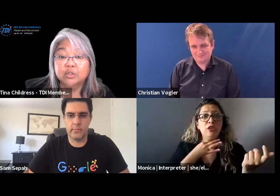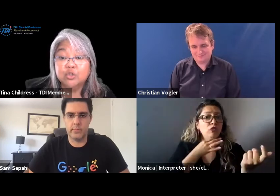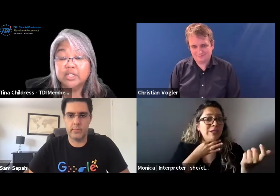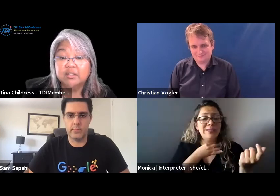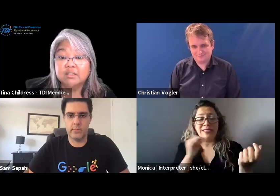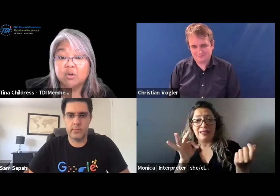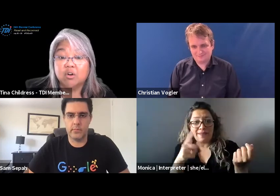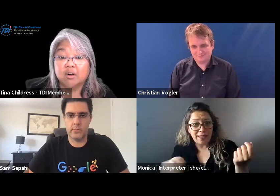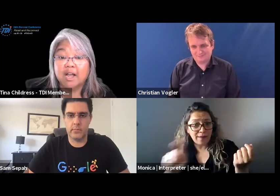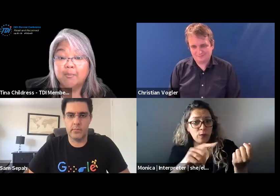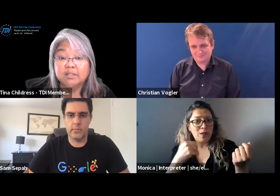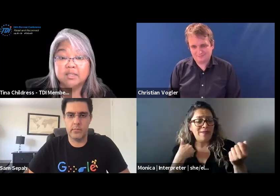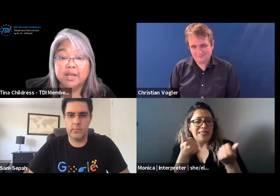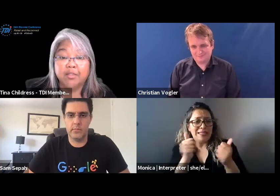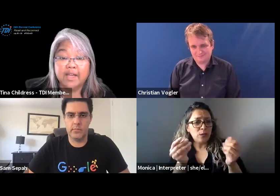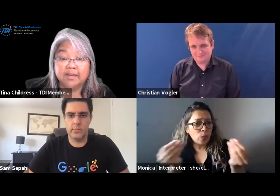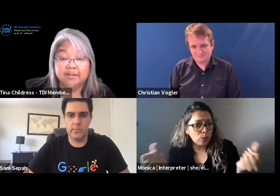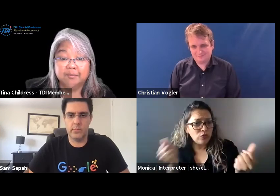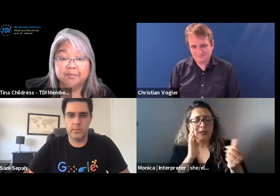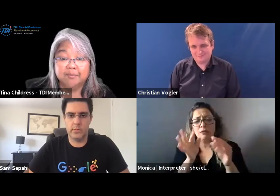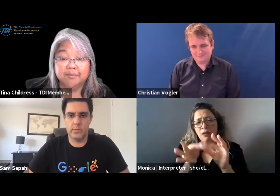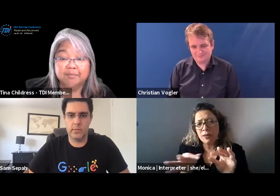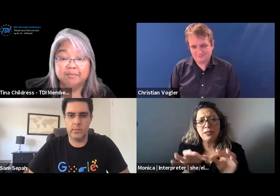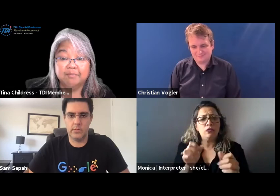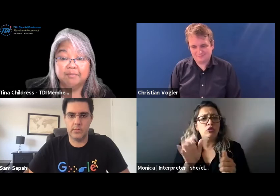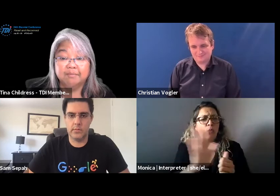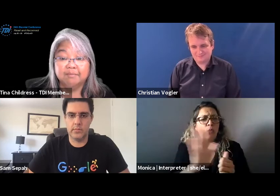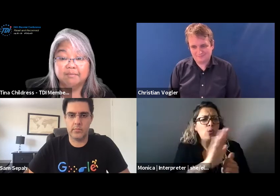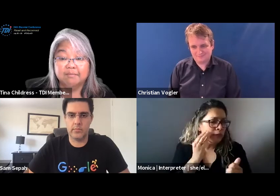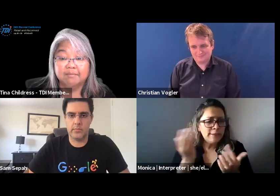solutions or comments about that.